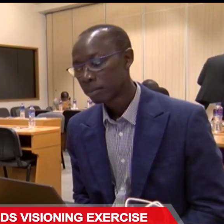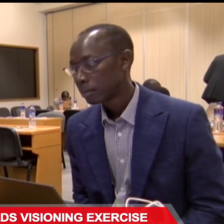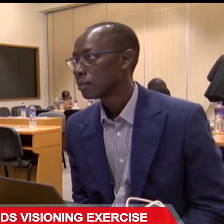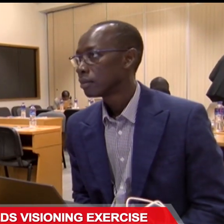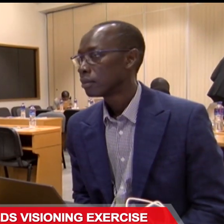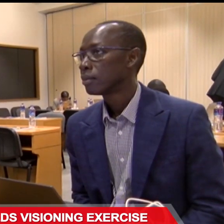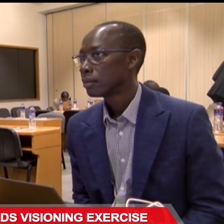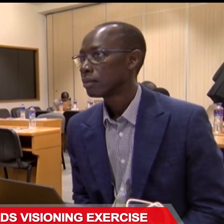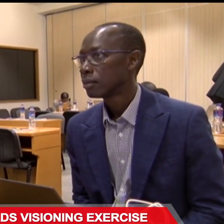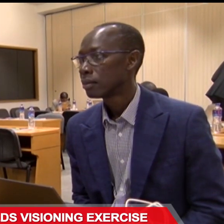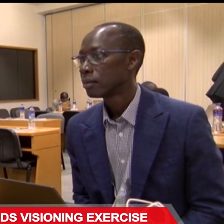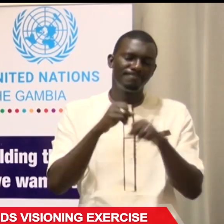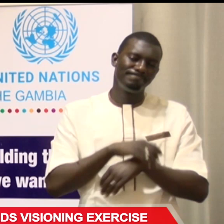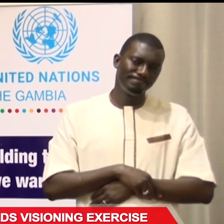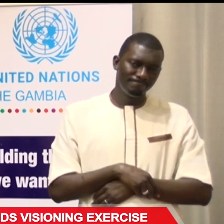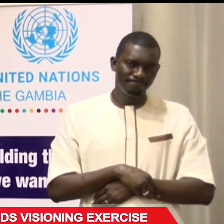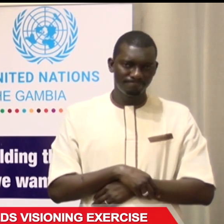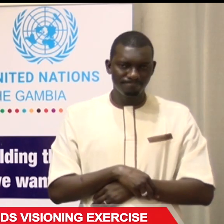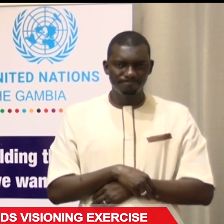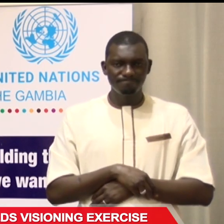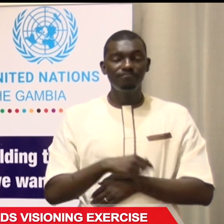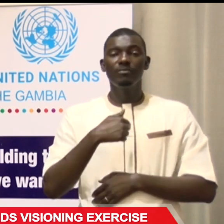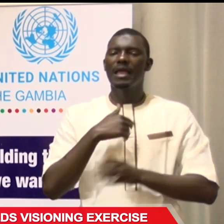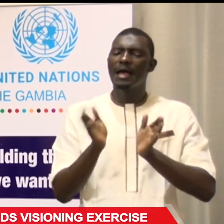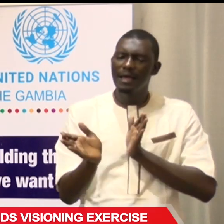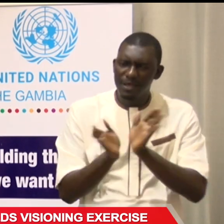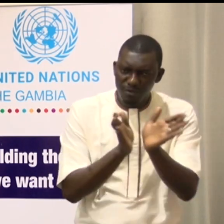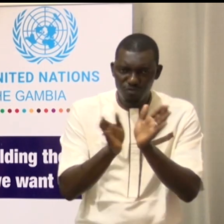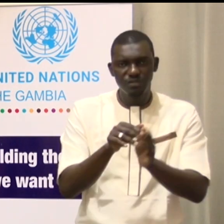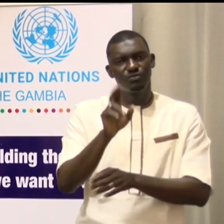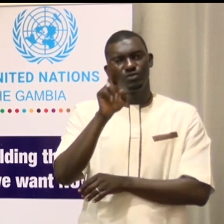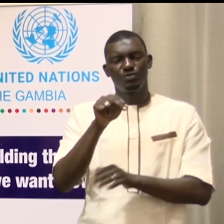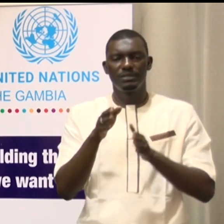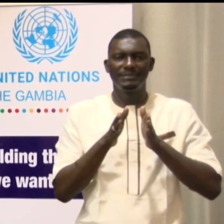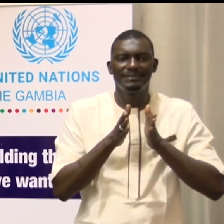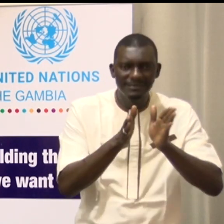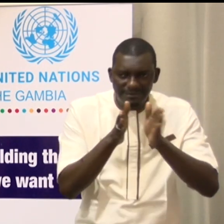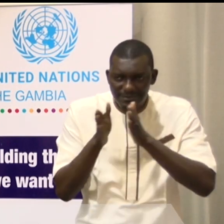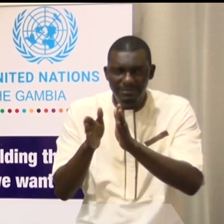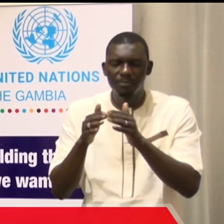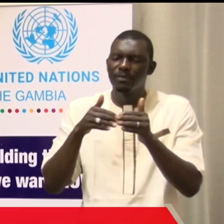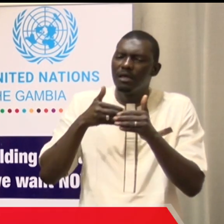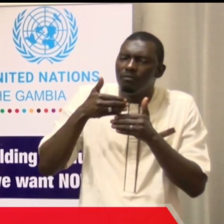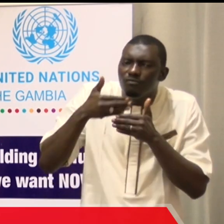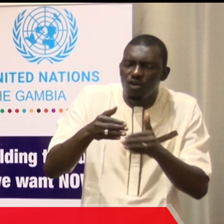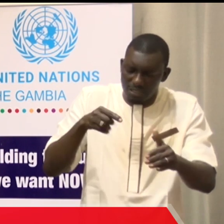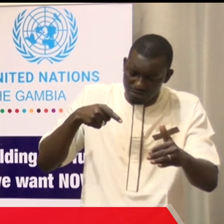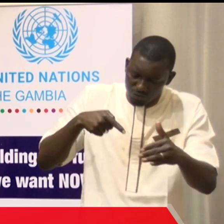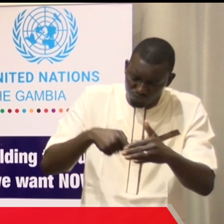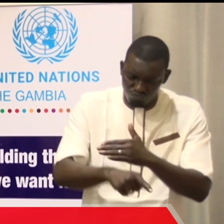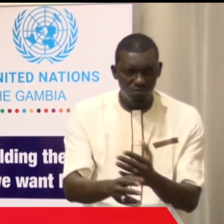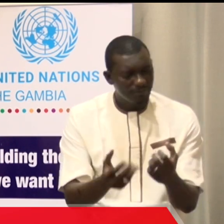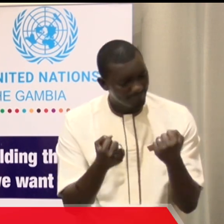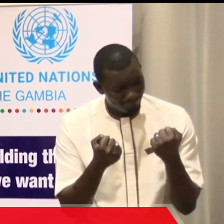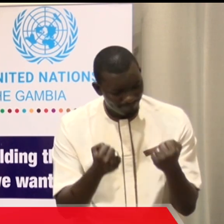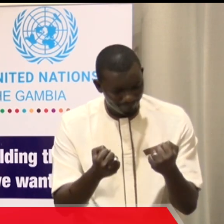accelerate sustainable development goals. I encourage the United Nations system to further deepen this collaboration,